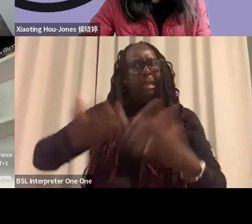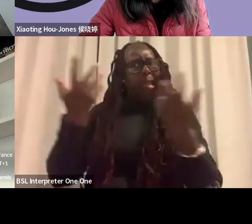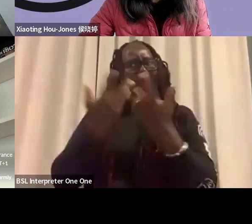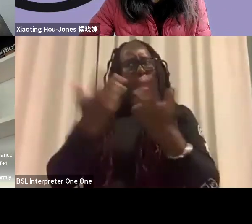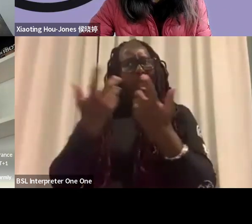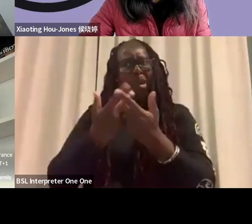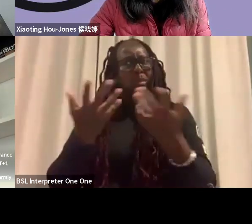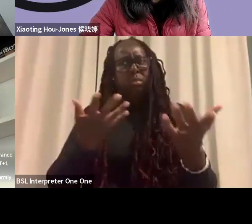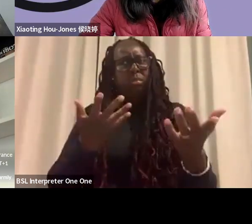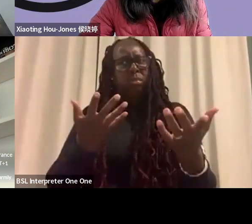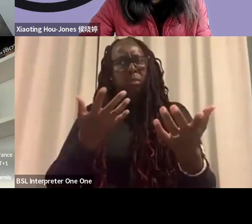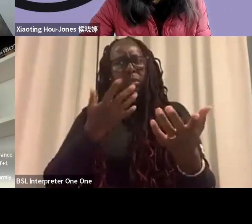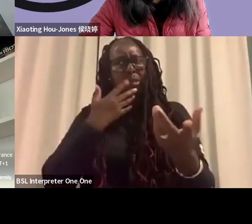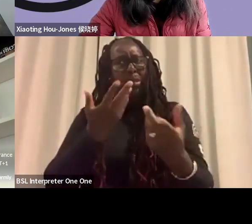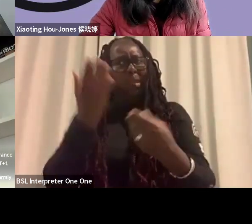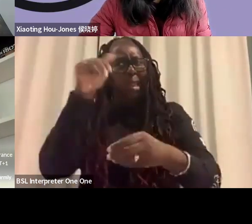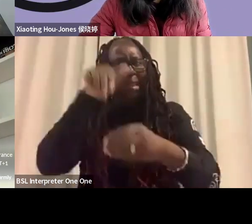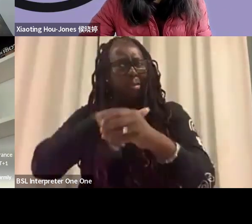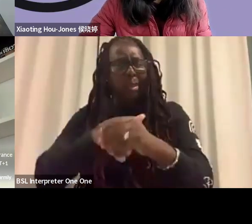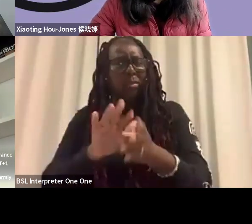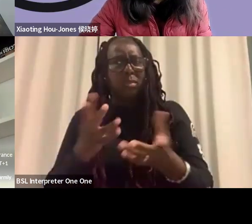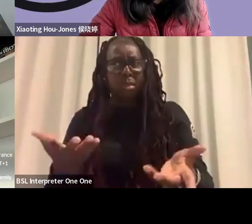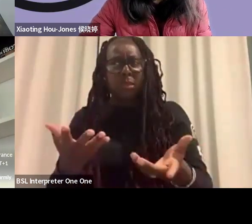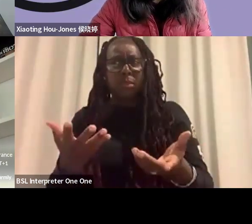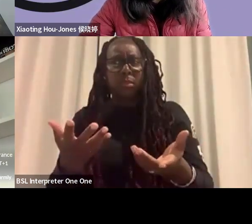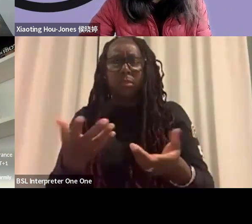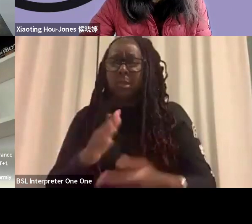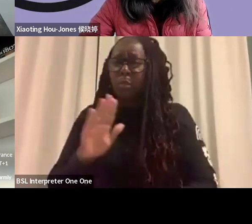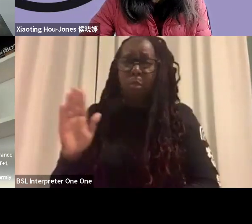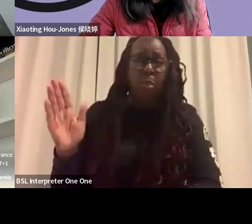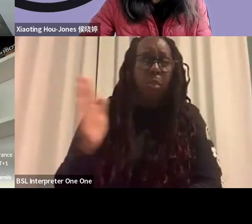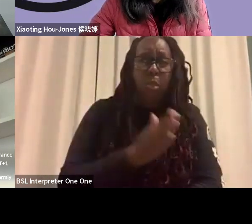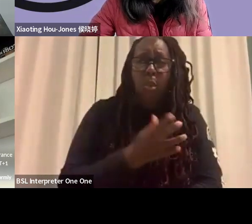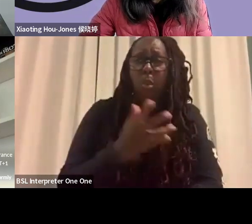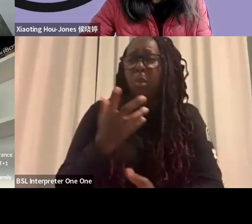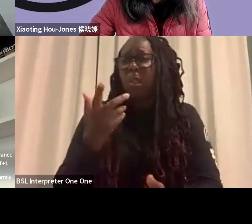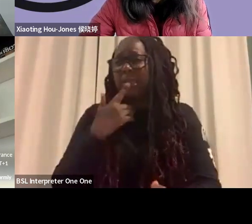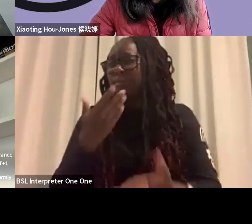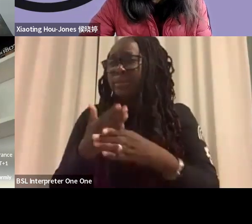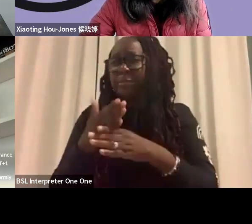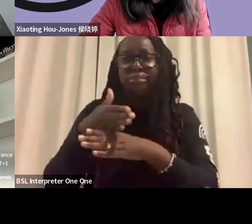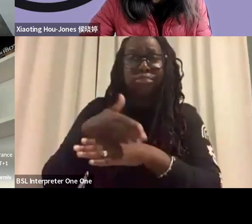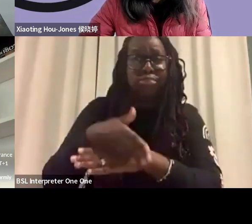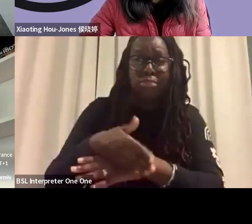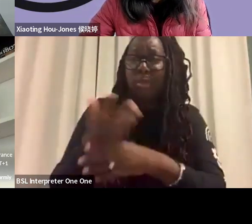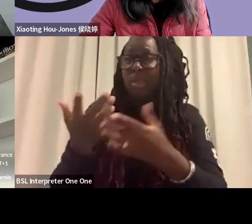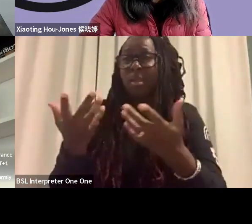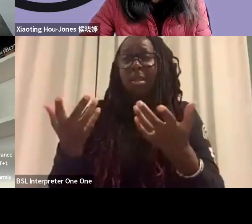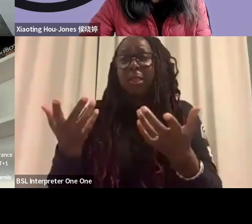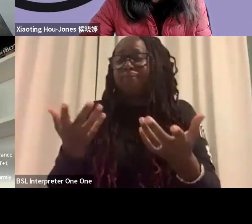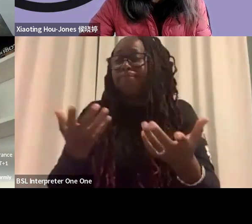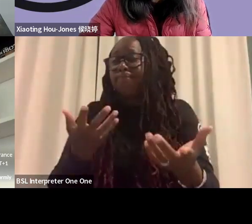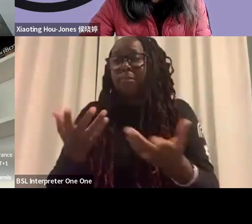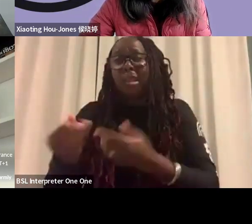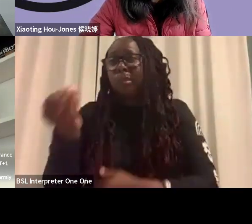to really implement, for the time use? So everybody, I mean, is very busy. People don't have even to